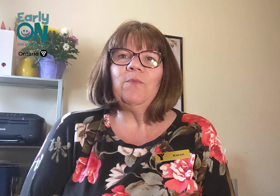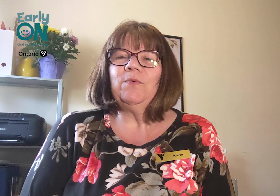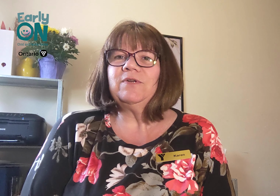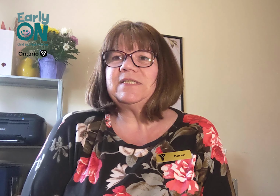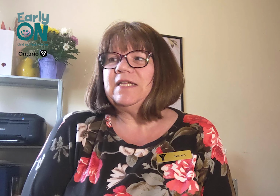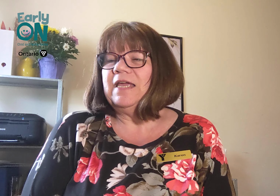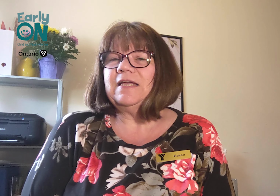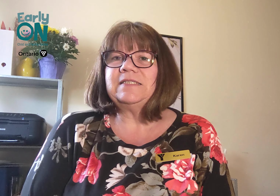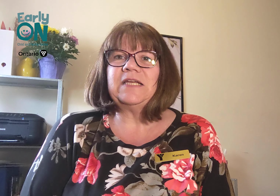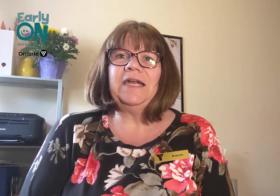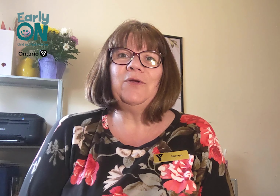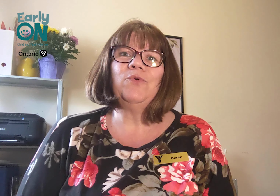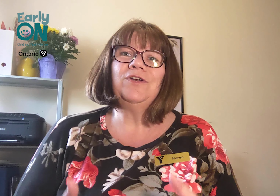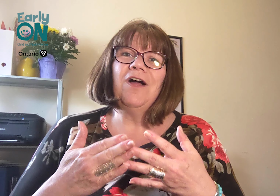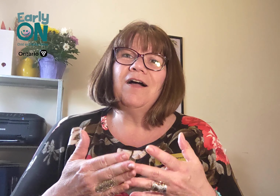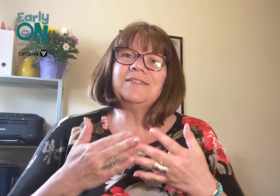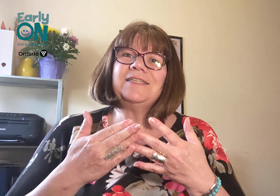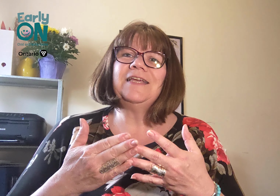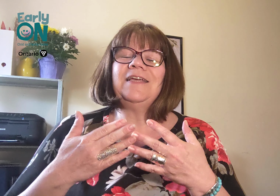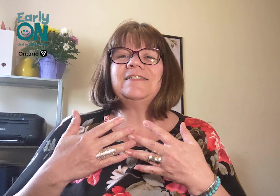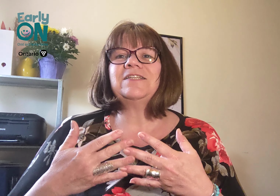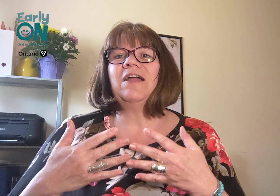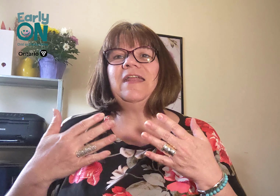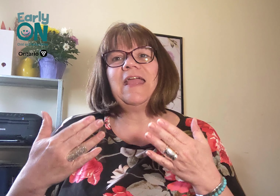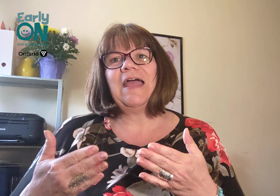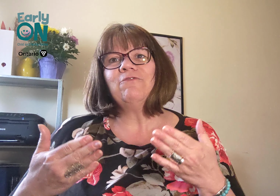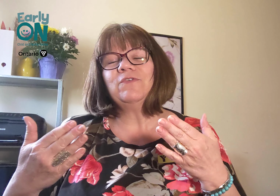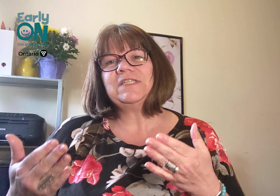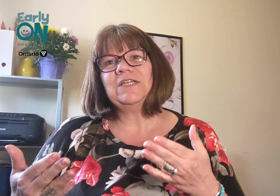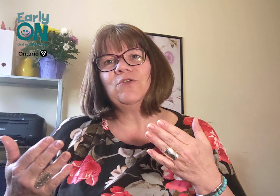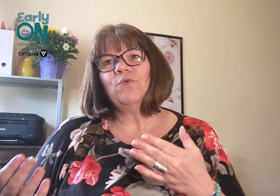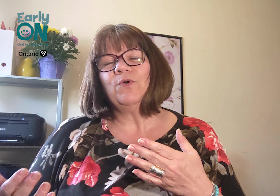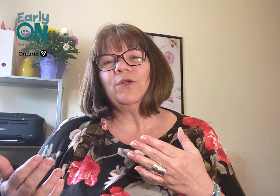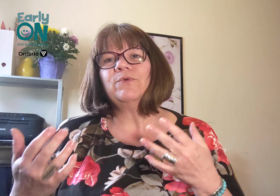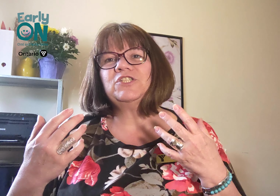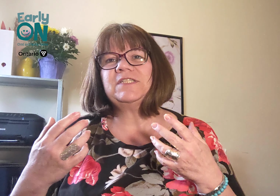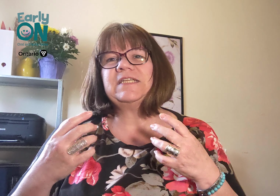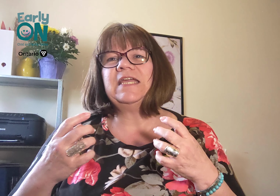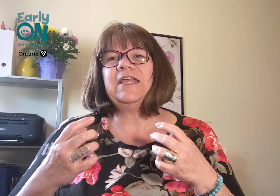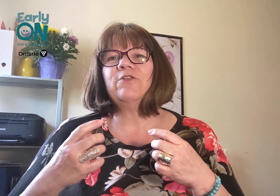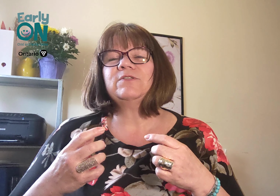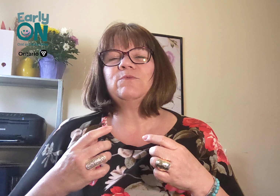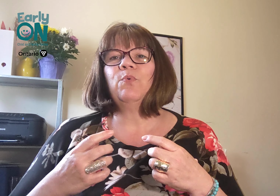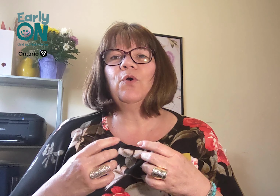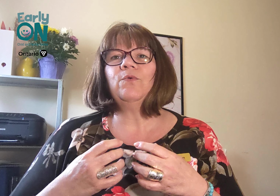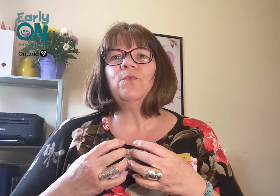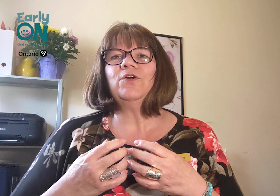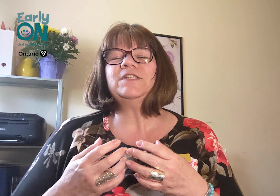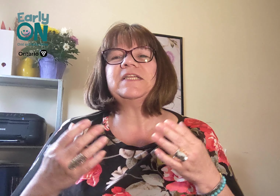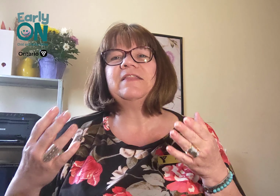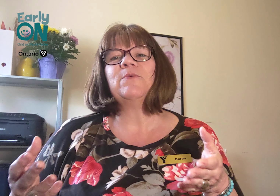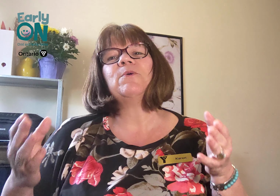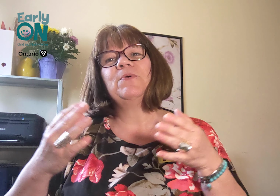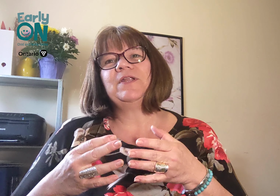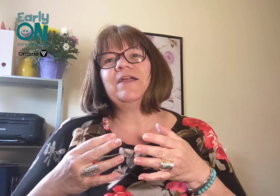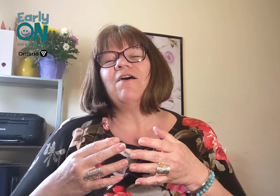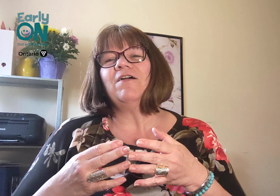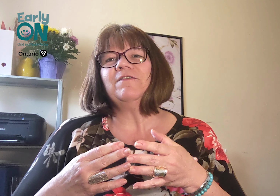when we're singing and signing, we're not singing and signing every single word. We're just taking those important words and then we're putting all of